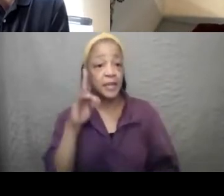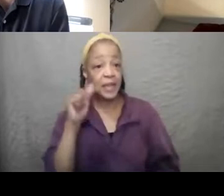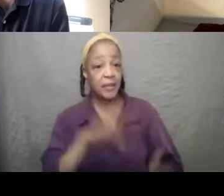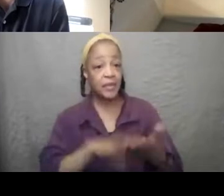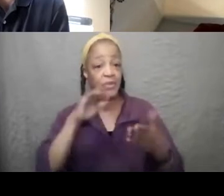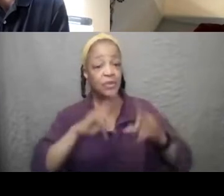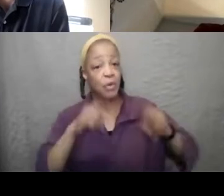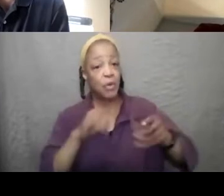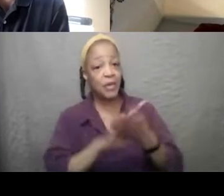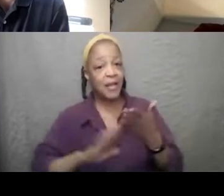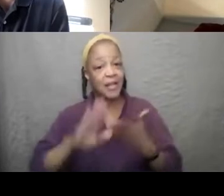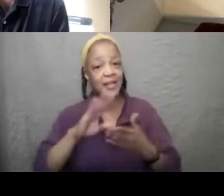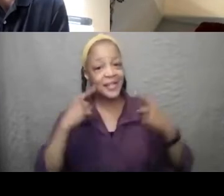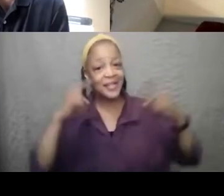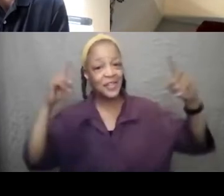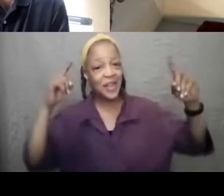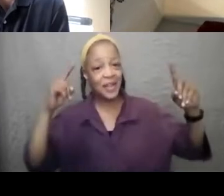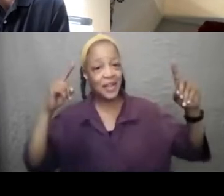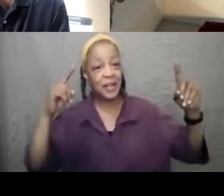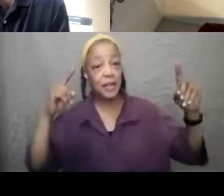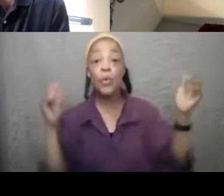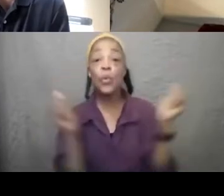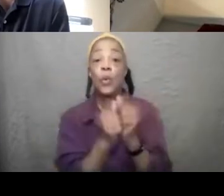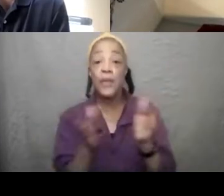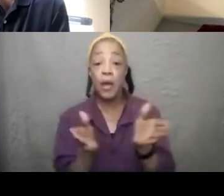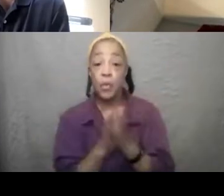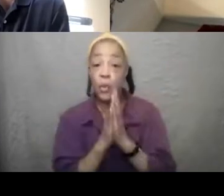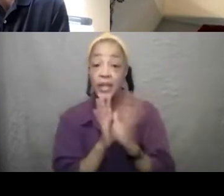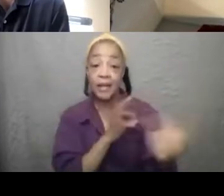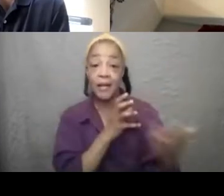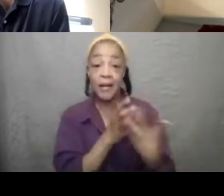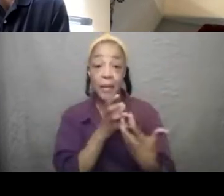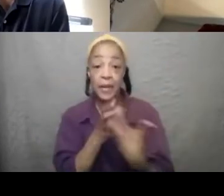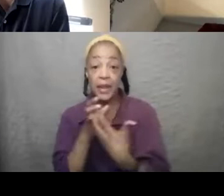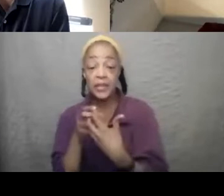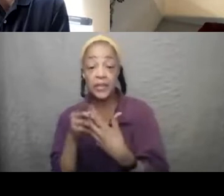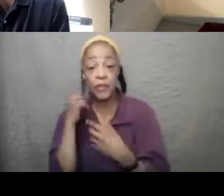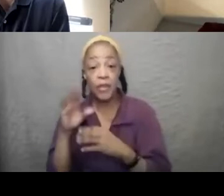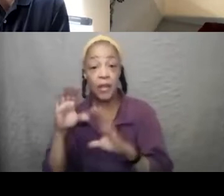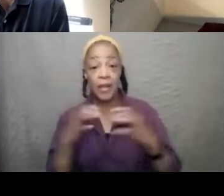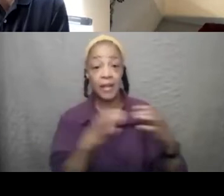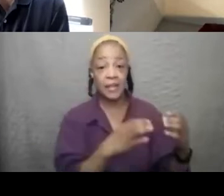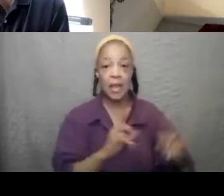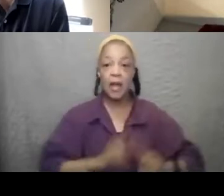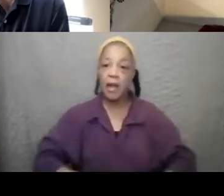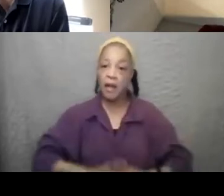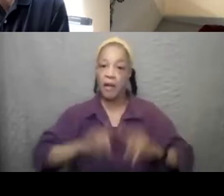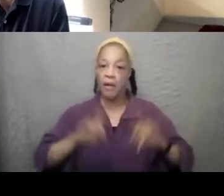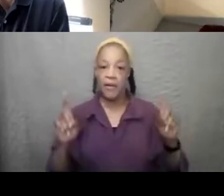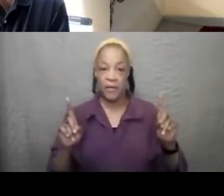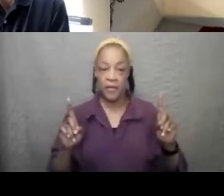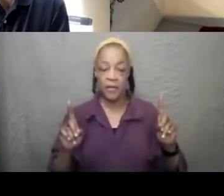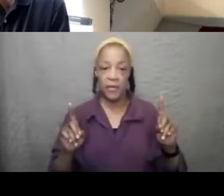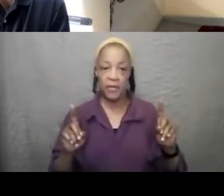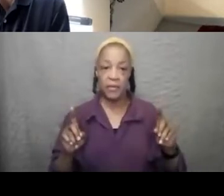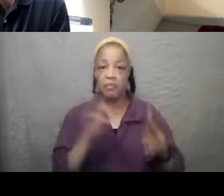successfully, speaking of which, without requesting academic accommodations in their courses. However, there are others that need to